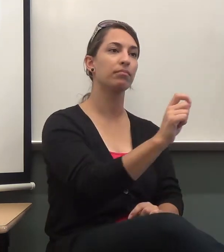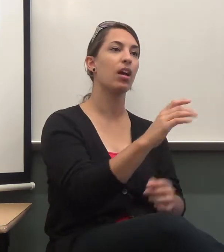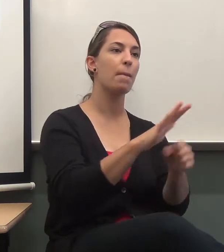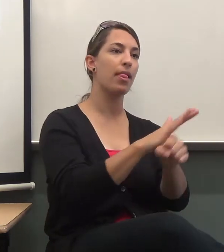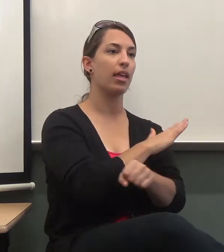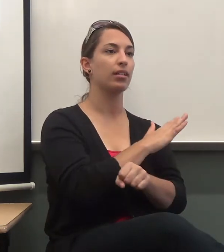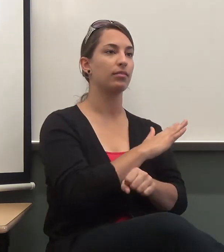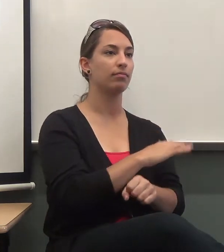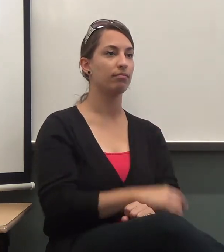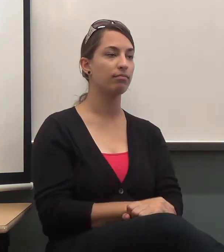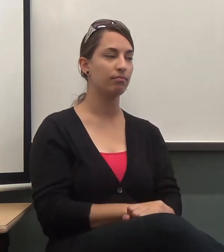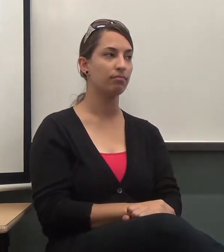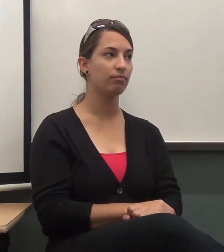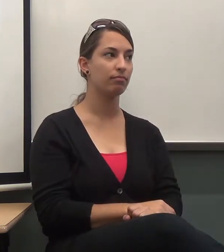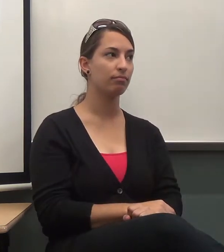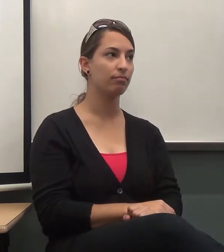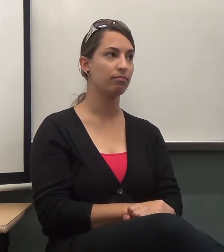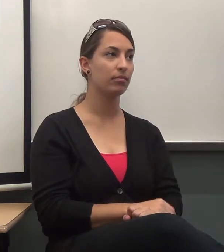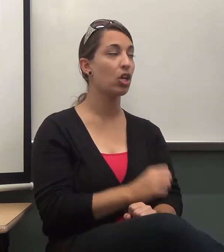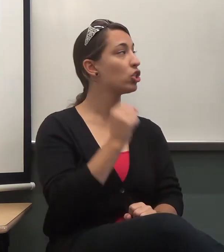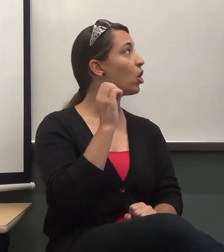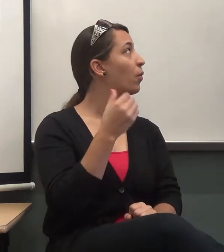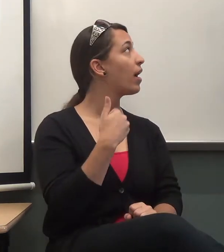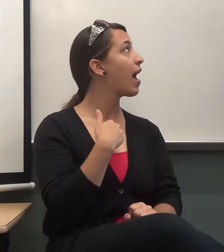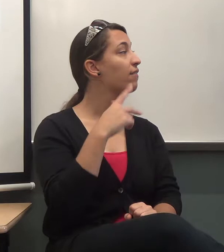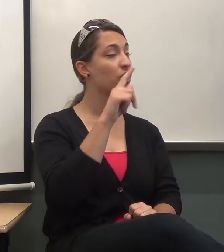right. So we have our topic sentence